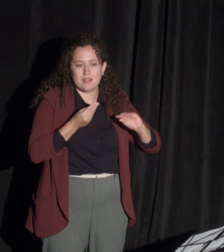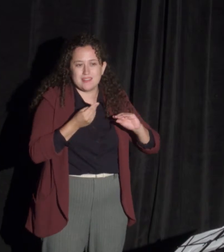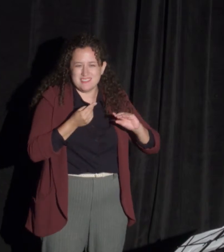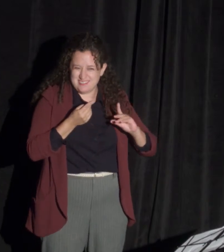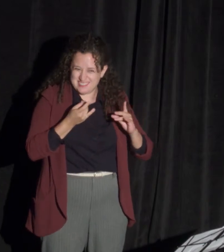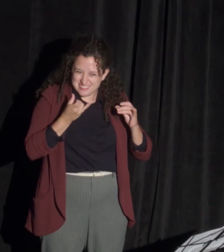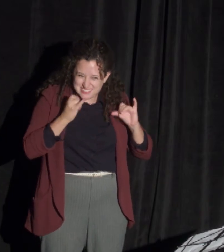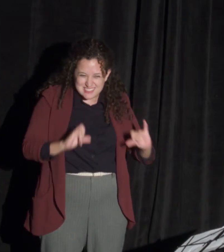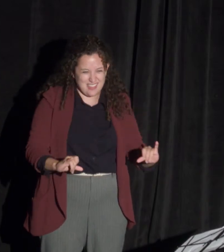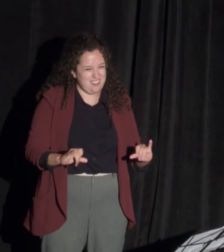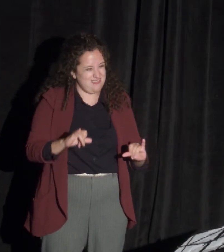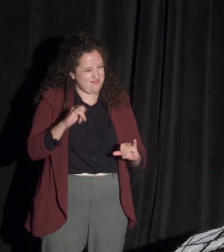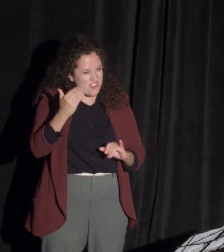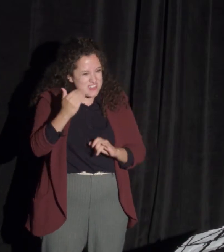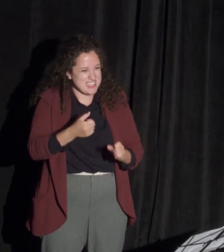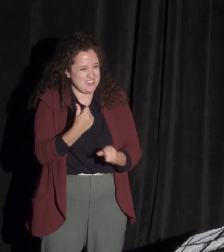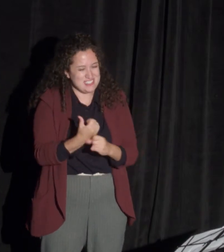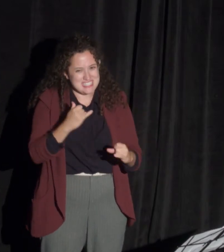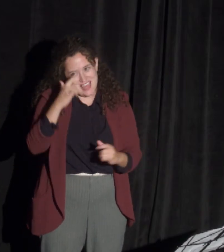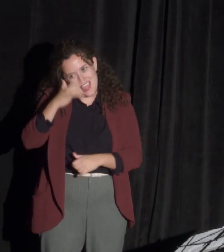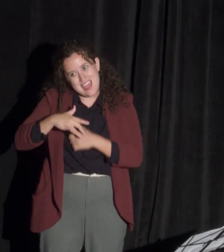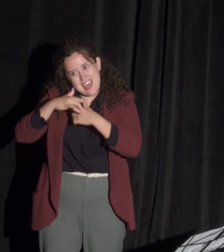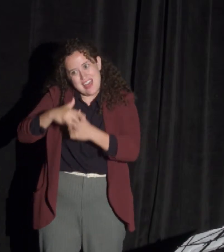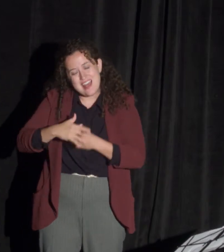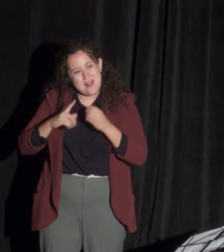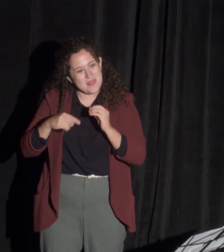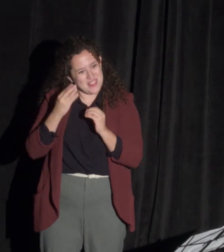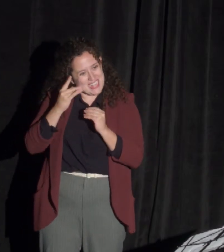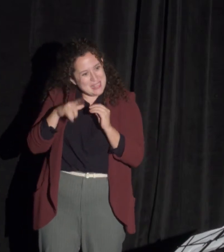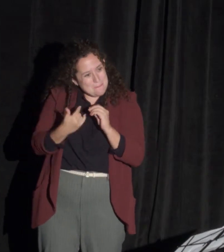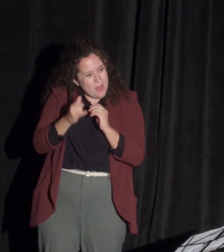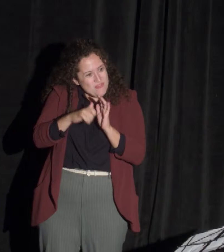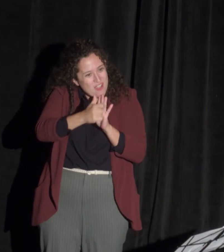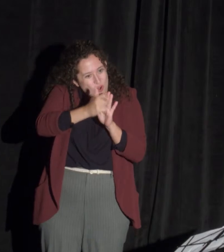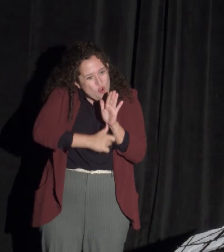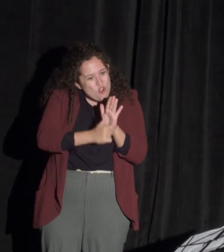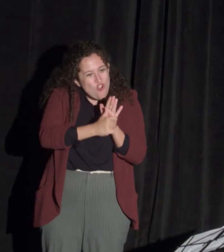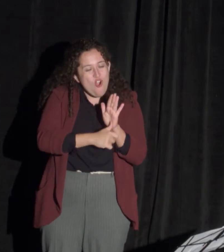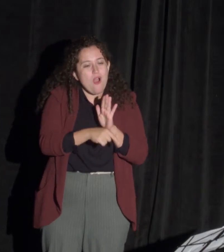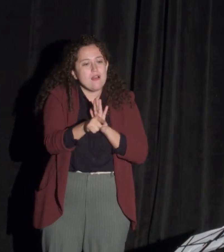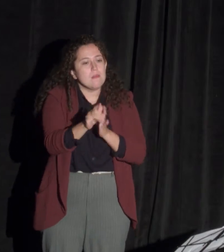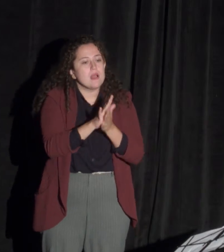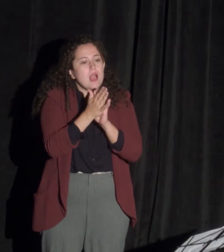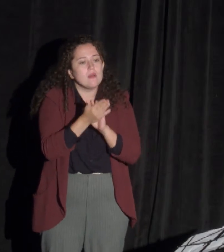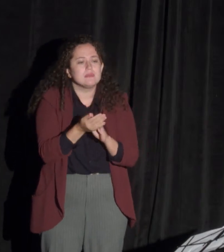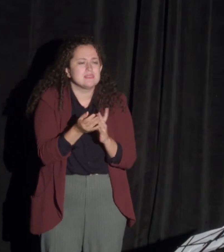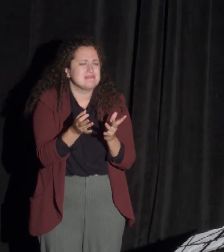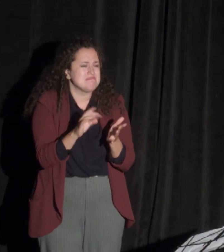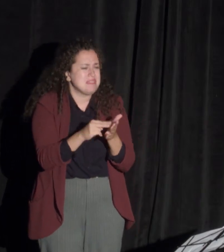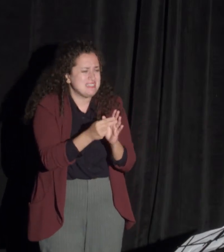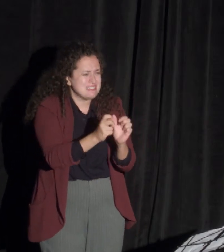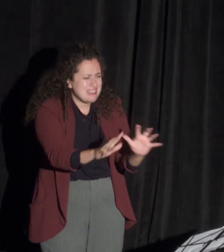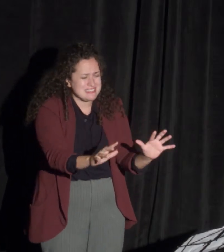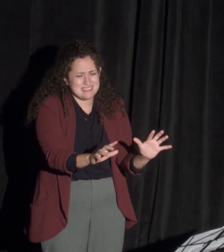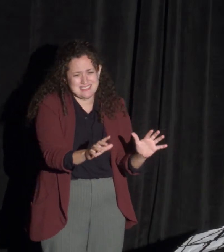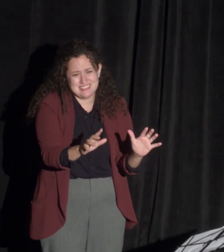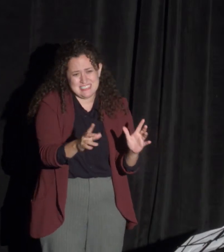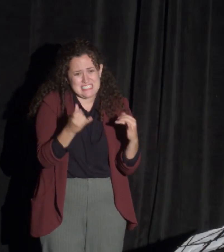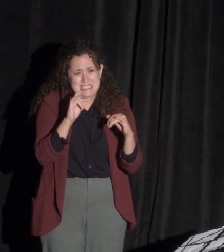it, and I'm still thinking about events that become so meaningless and existentially challenging that people consider truly horrific actions to